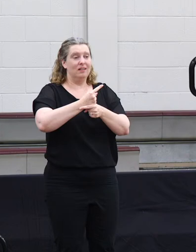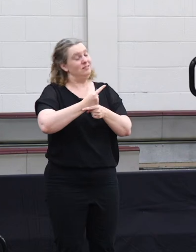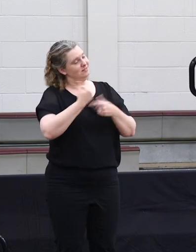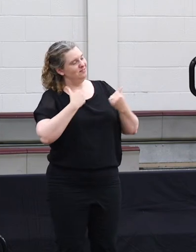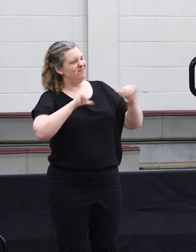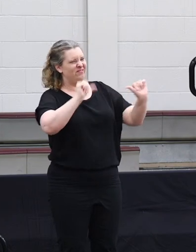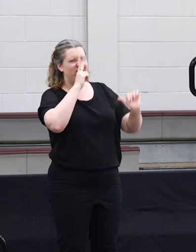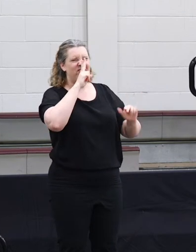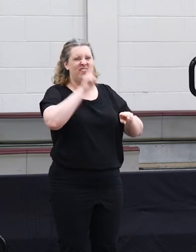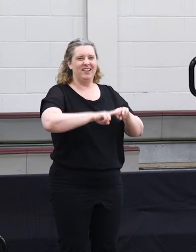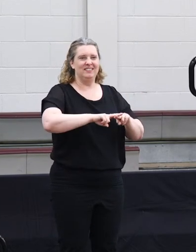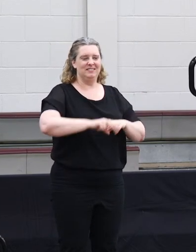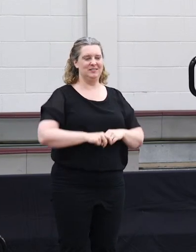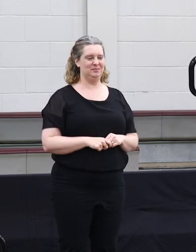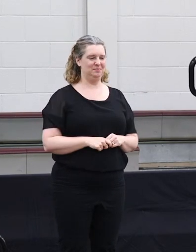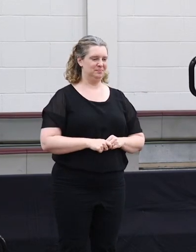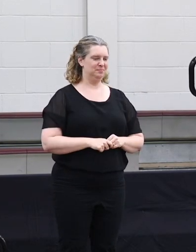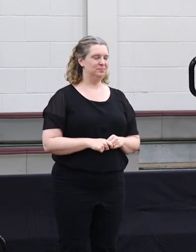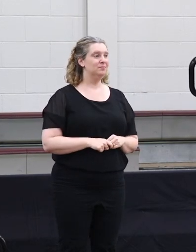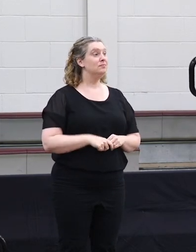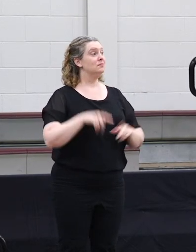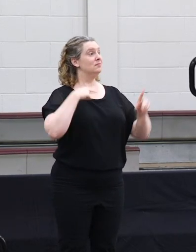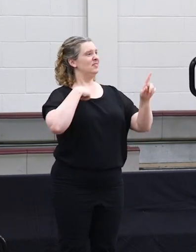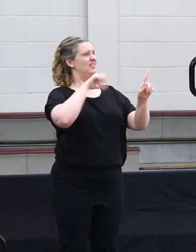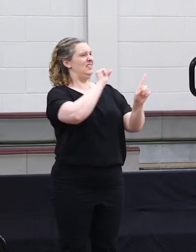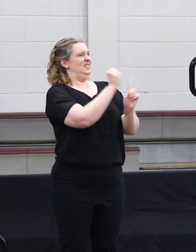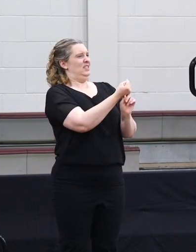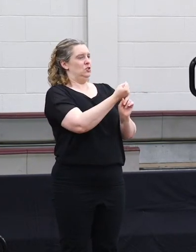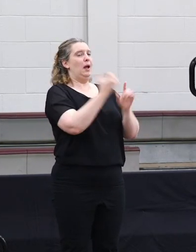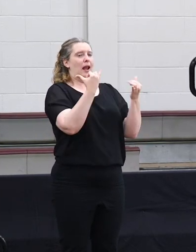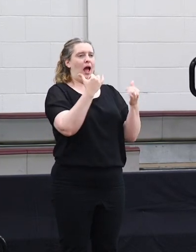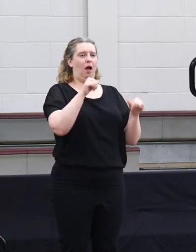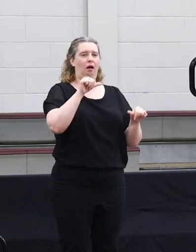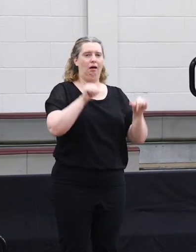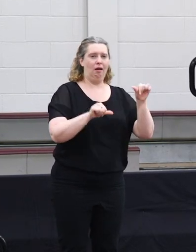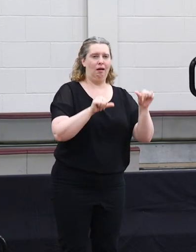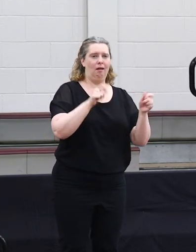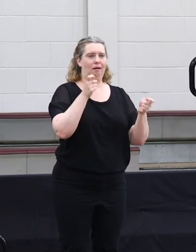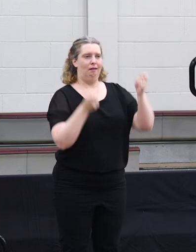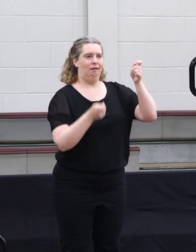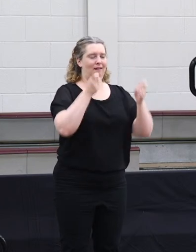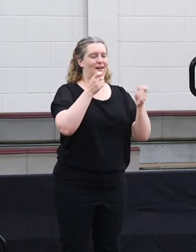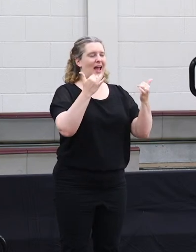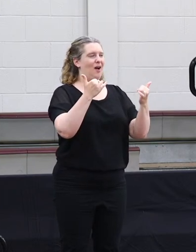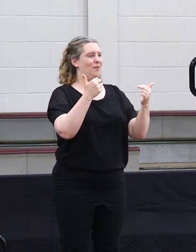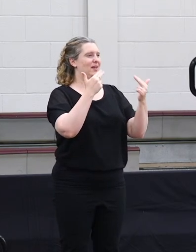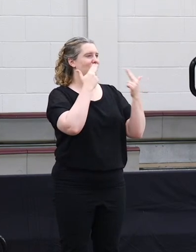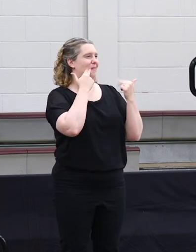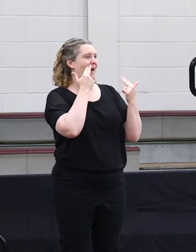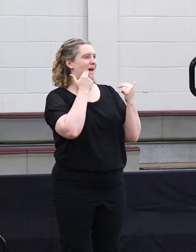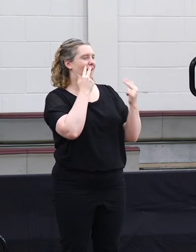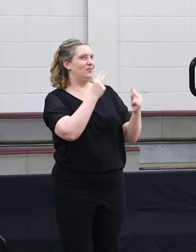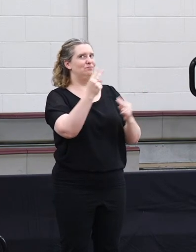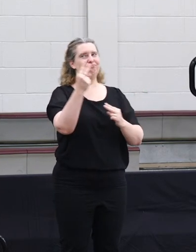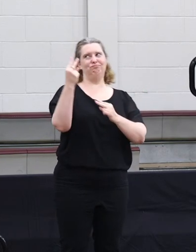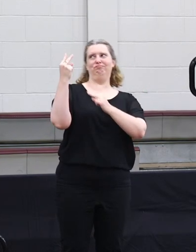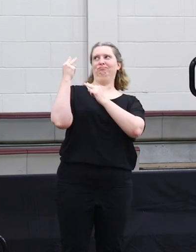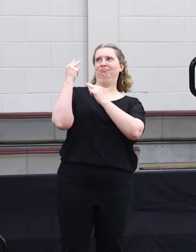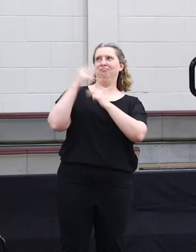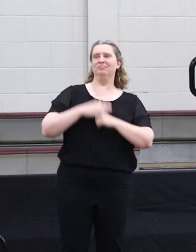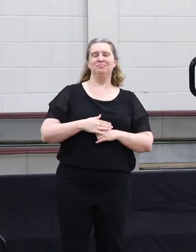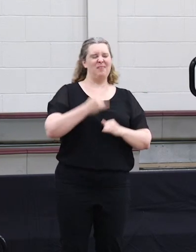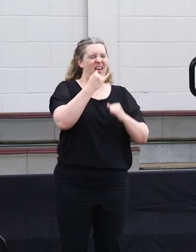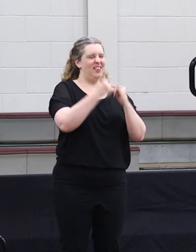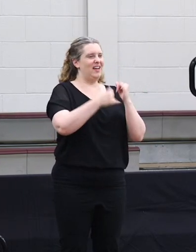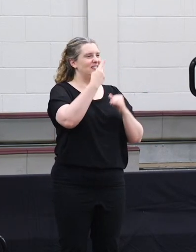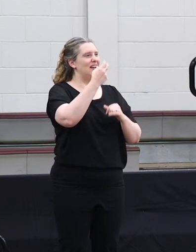though. Our situation is much more manageable when we can learn to laugh at these moments. When I think of my last high school